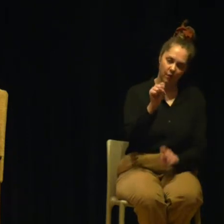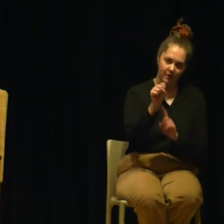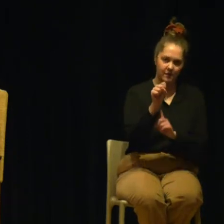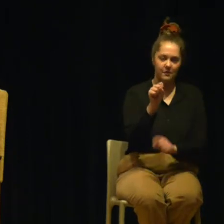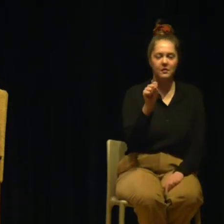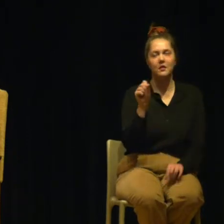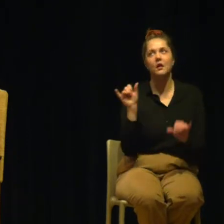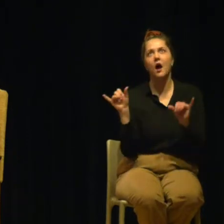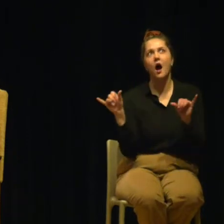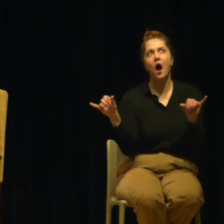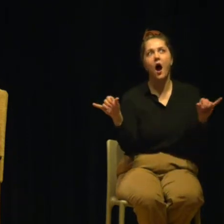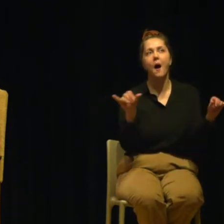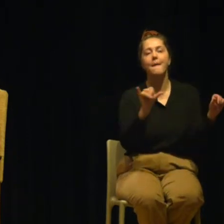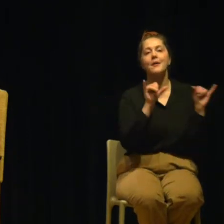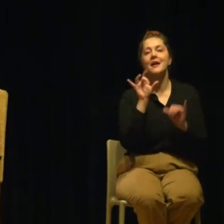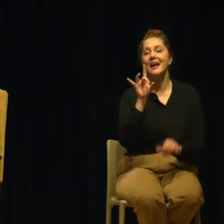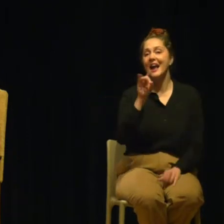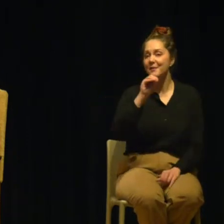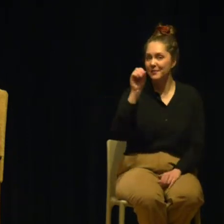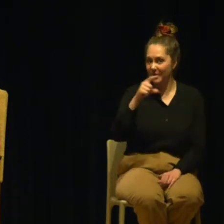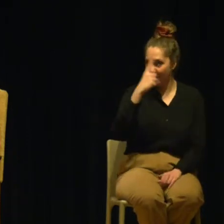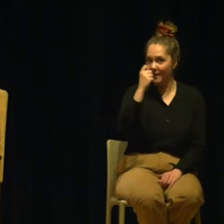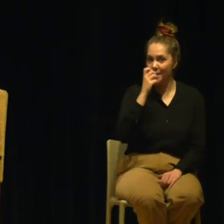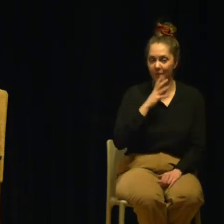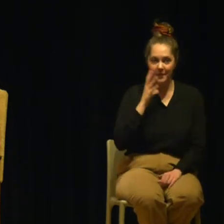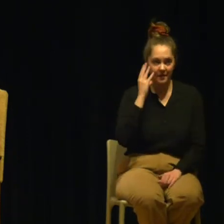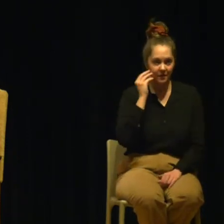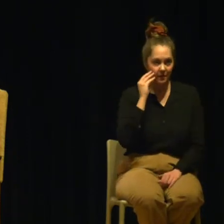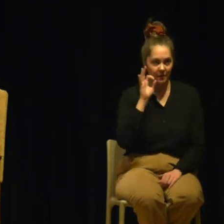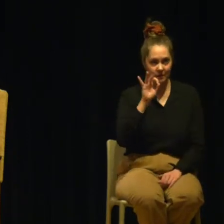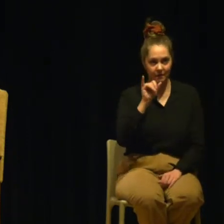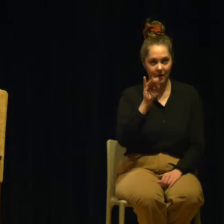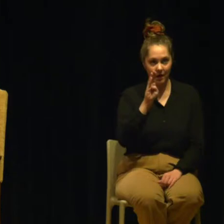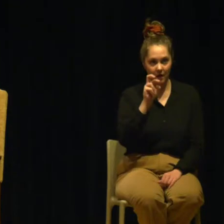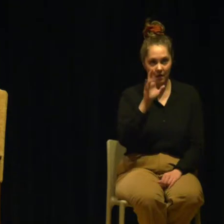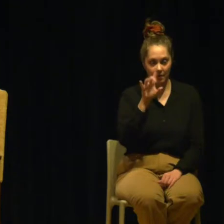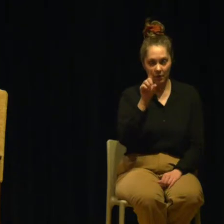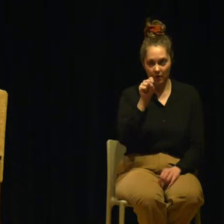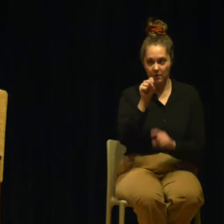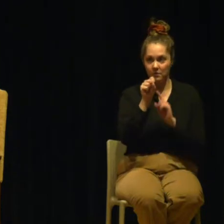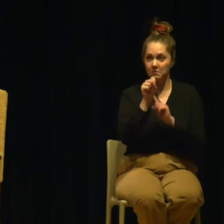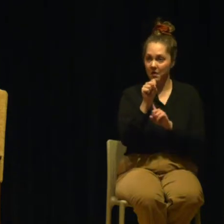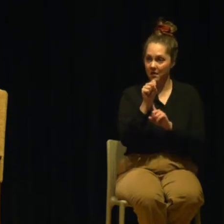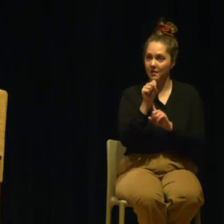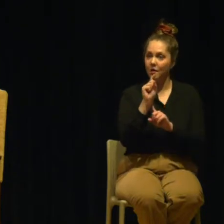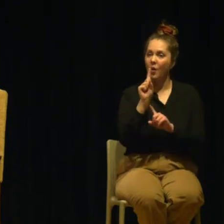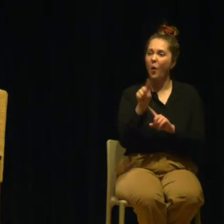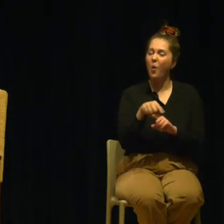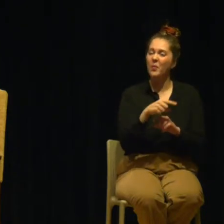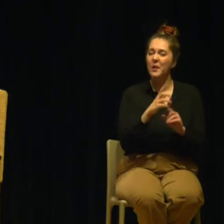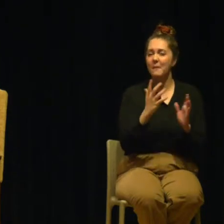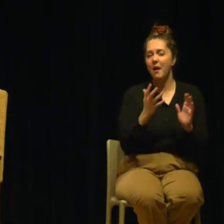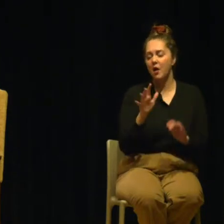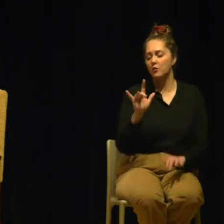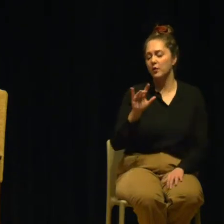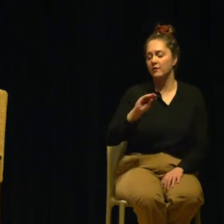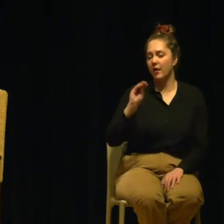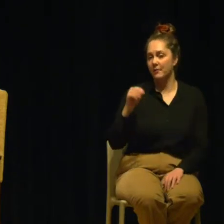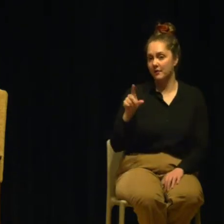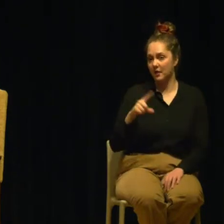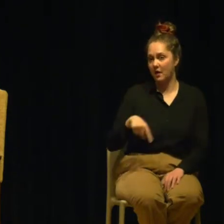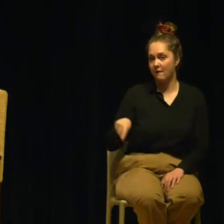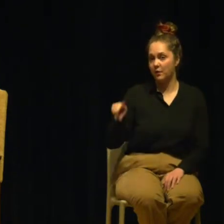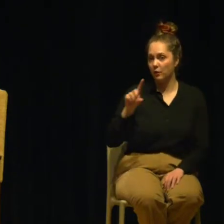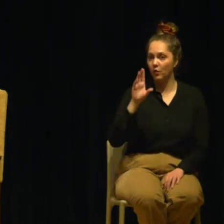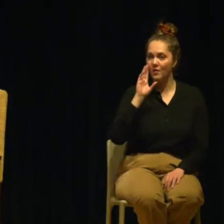common. 80% of Black women will have fibroids. Now, that being said, only about 25% of those